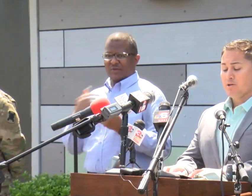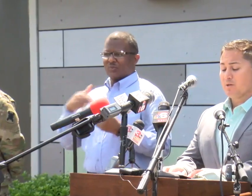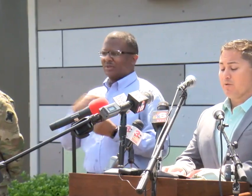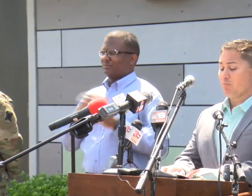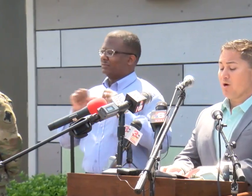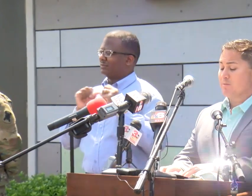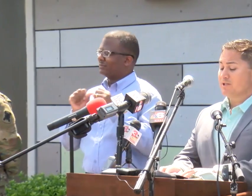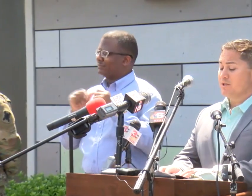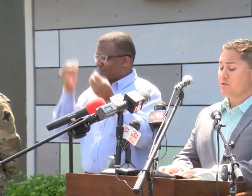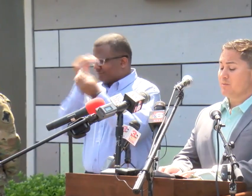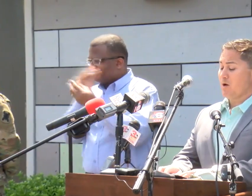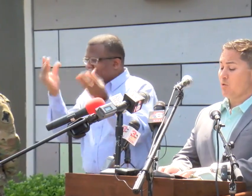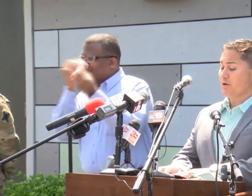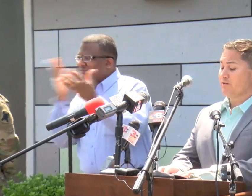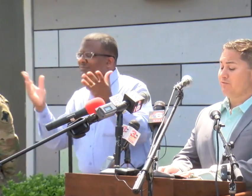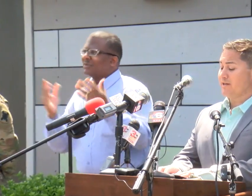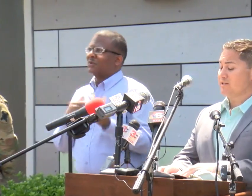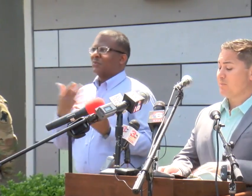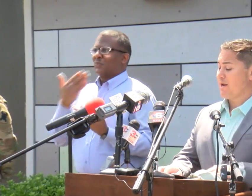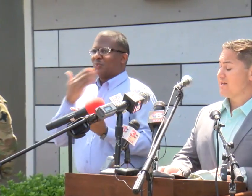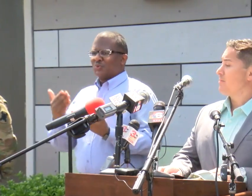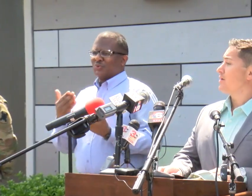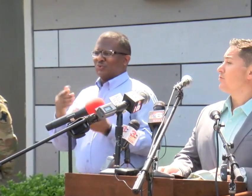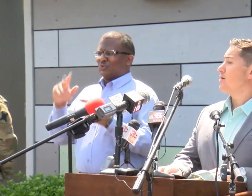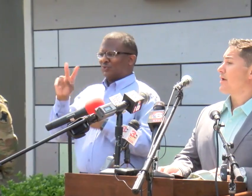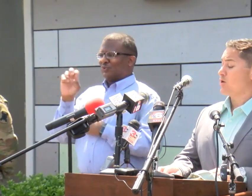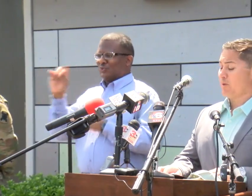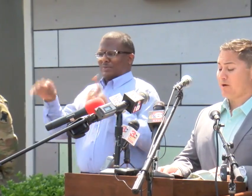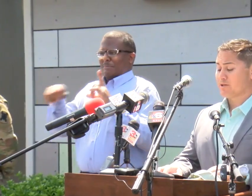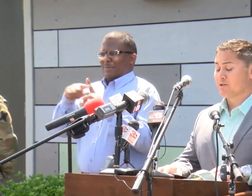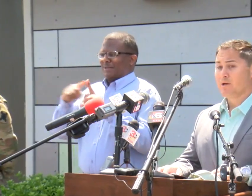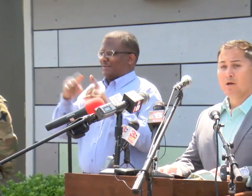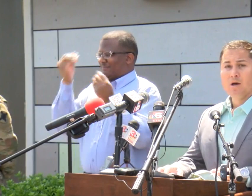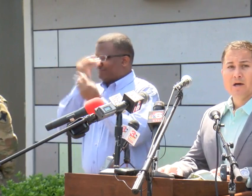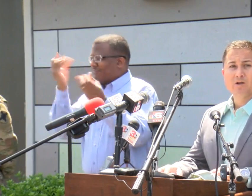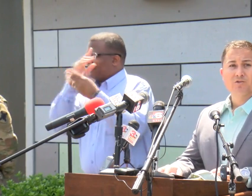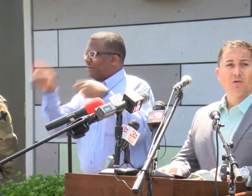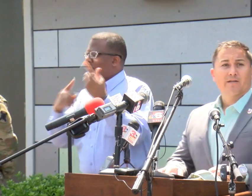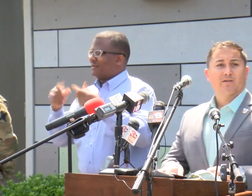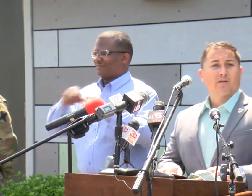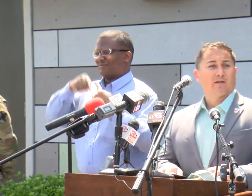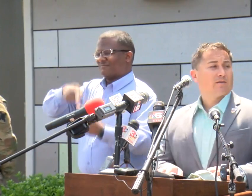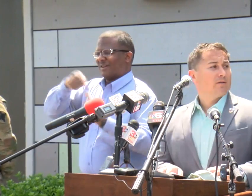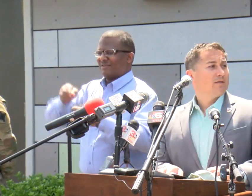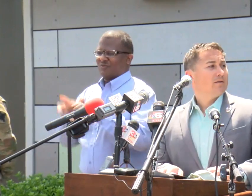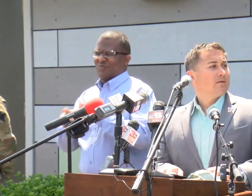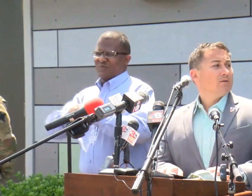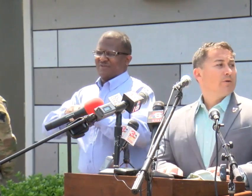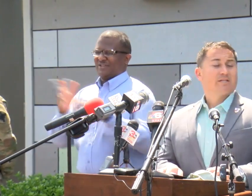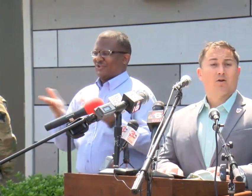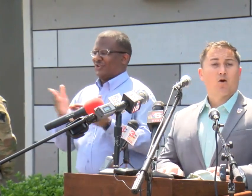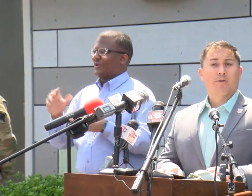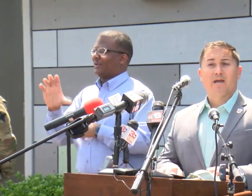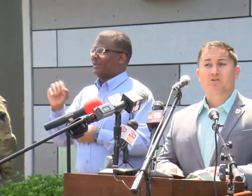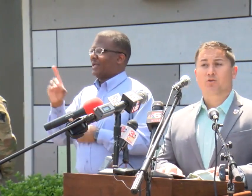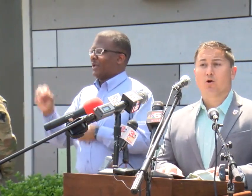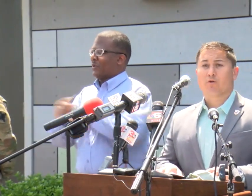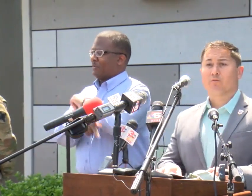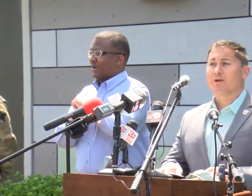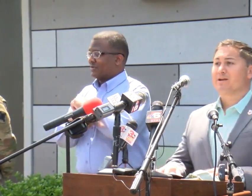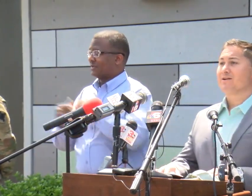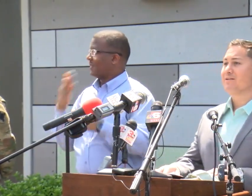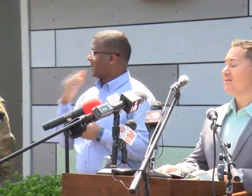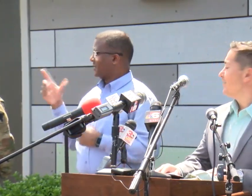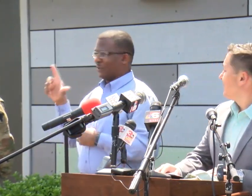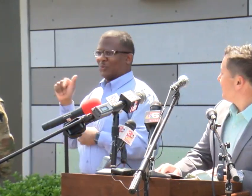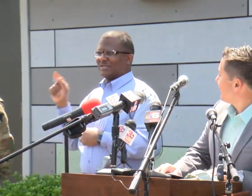share some of the promising news about working to fight this pandemic throughout Caddo Parish. I'd also like to thank the Louisiana Army National Guard